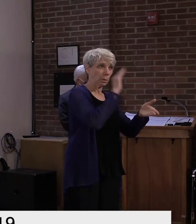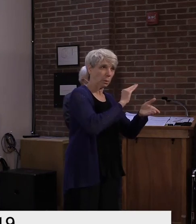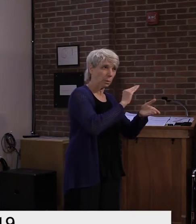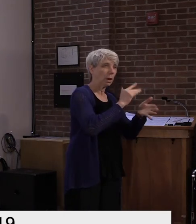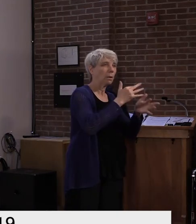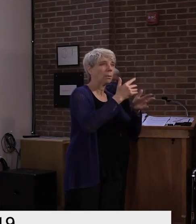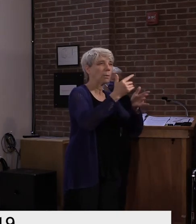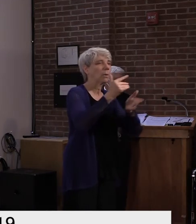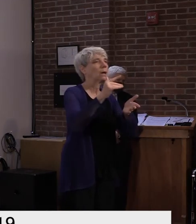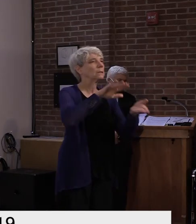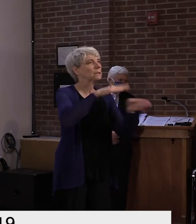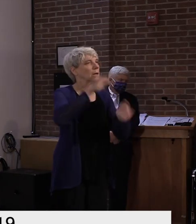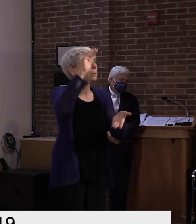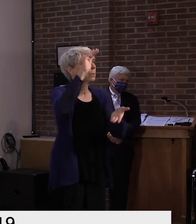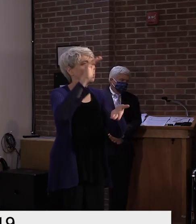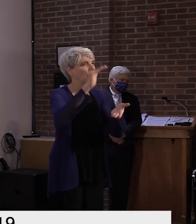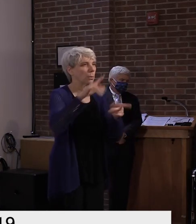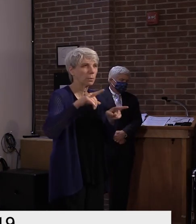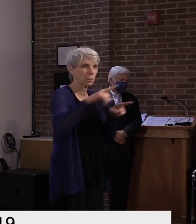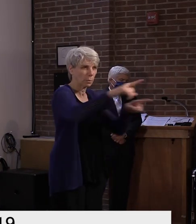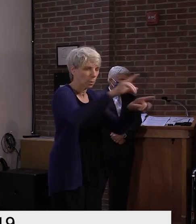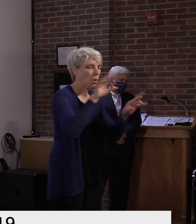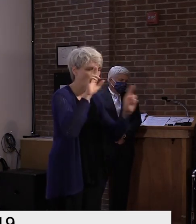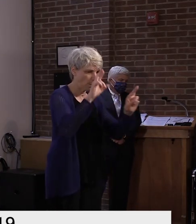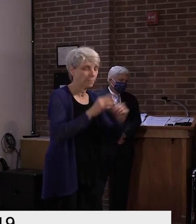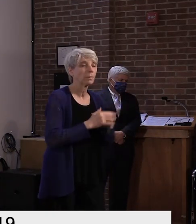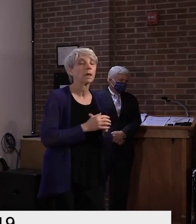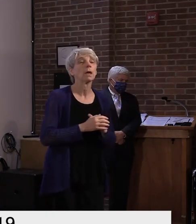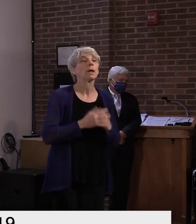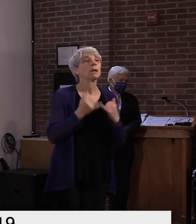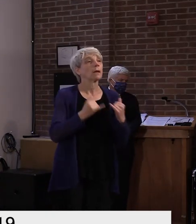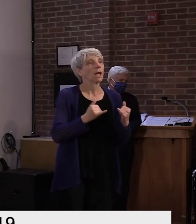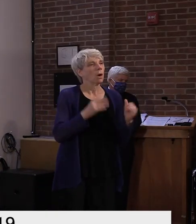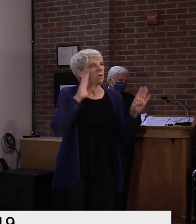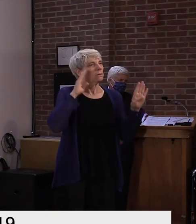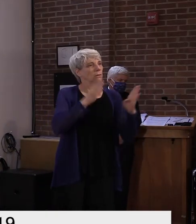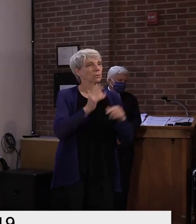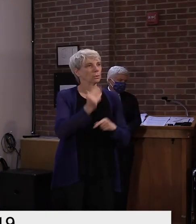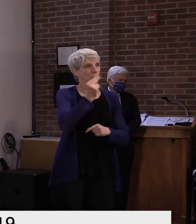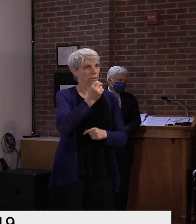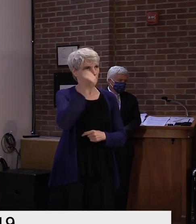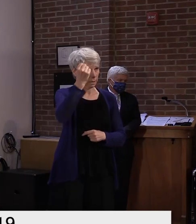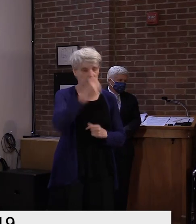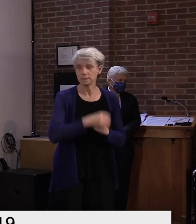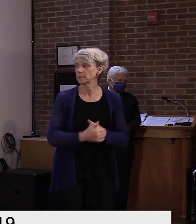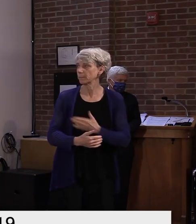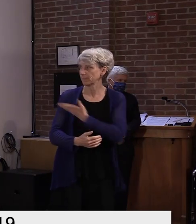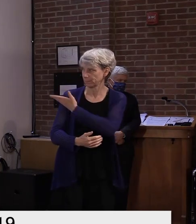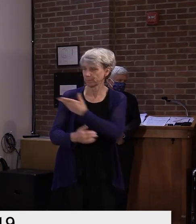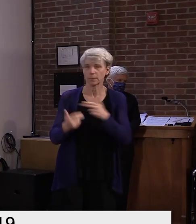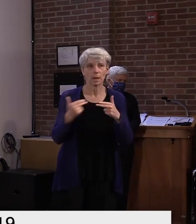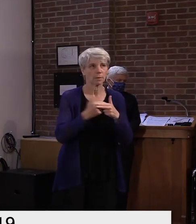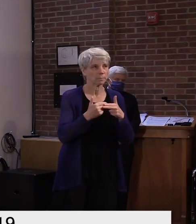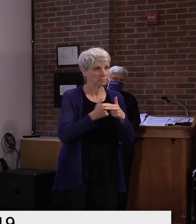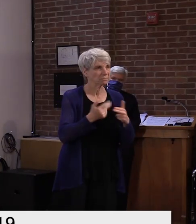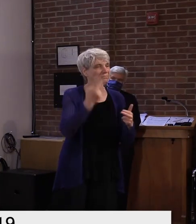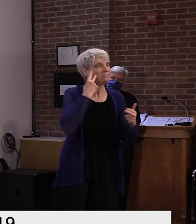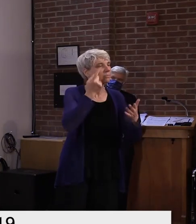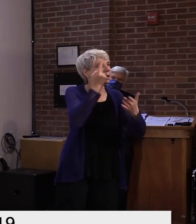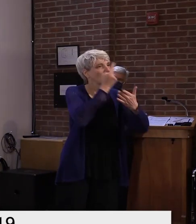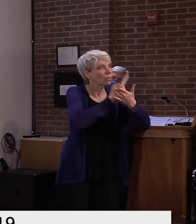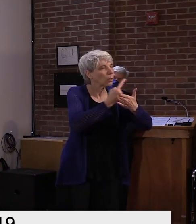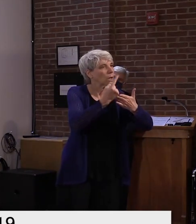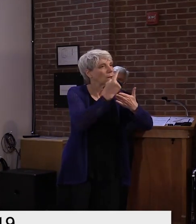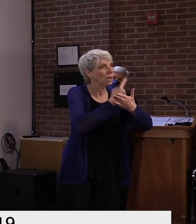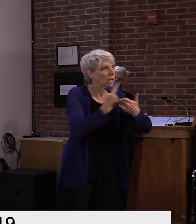Turning now to our regional data, we can see here in the Northeast that news continues to be good. A week over week comparison, our cases